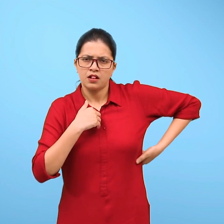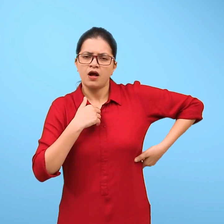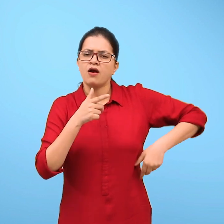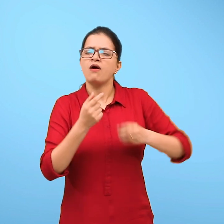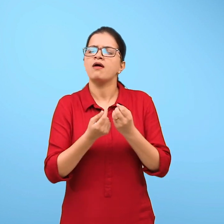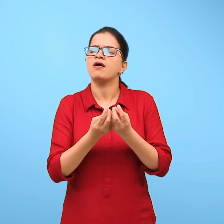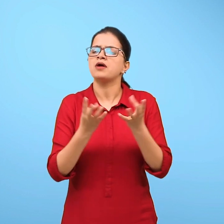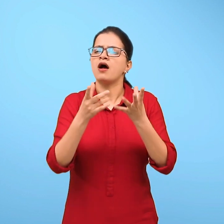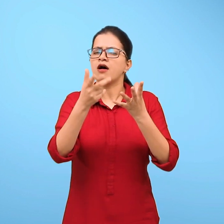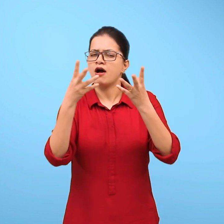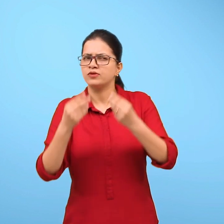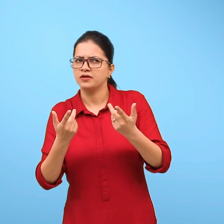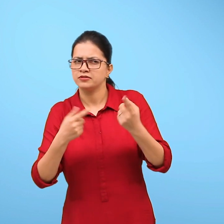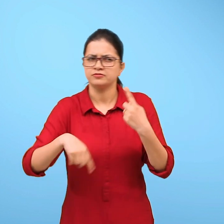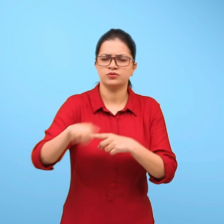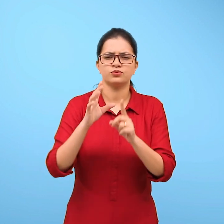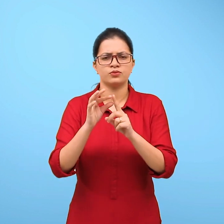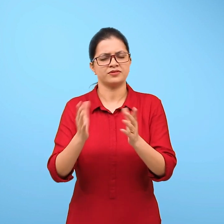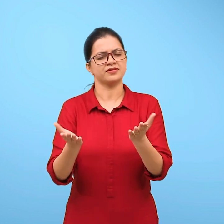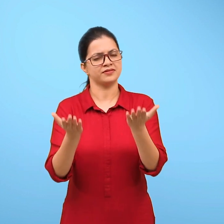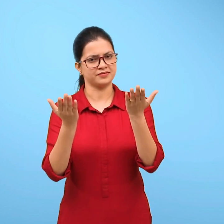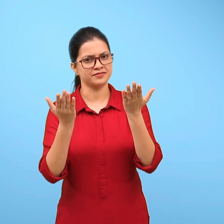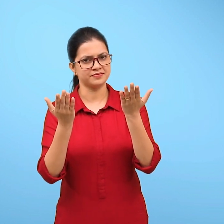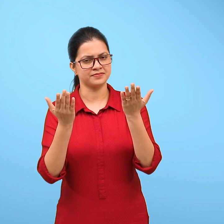Count as many ribs, bones of the chest, as possible.